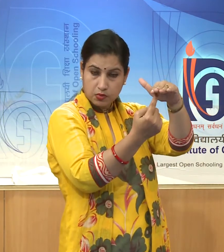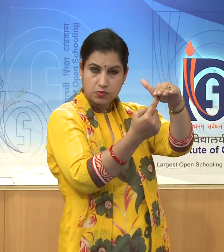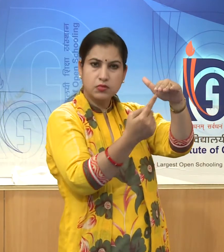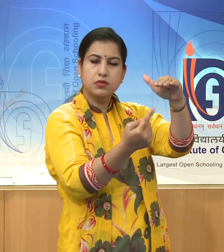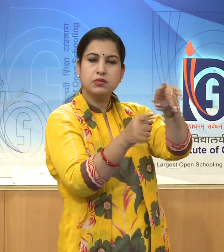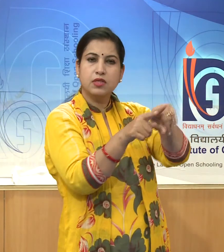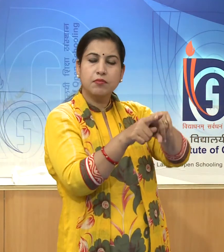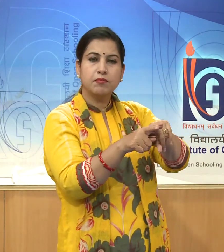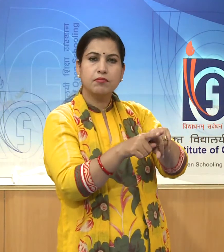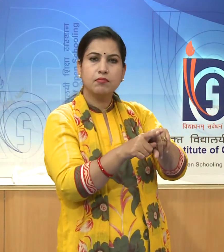isolated